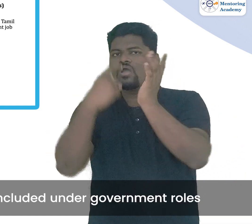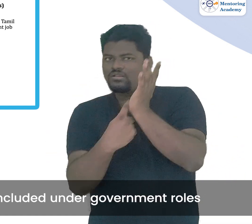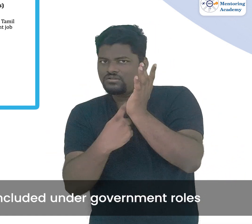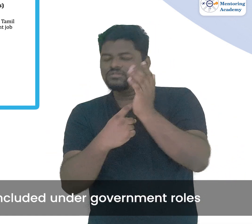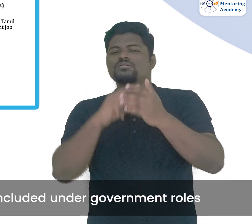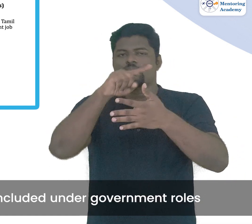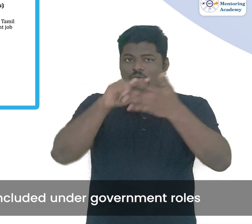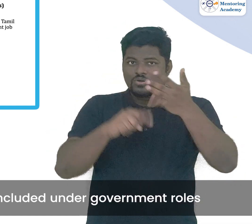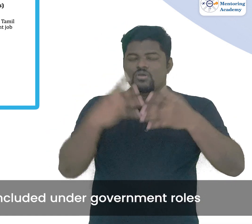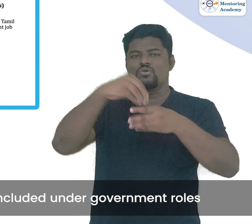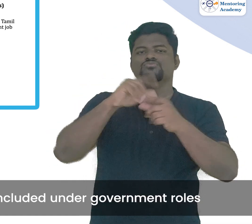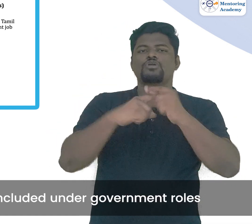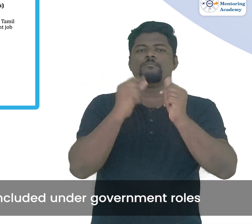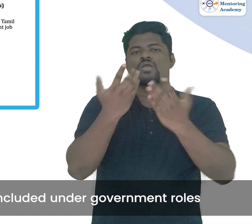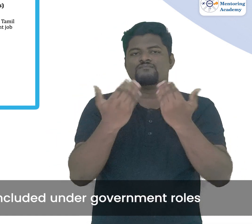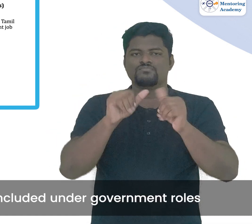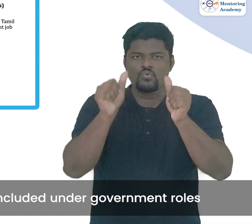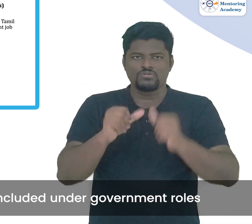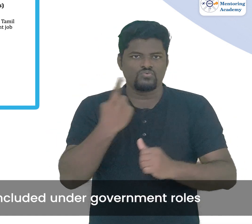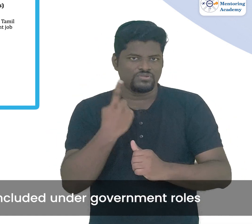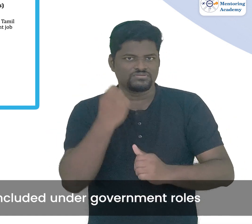5 job positions are included under government roles.